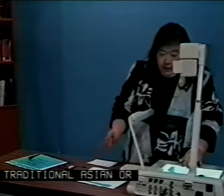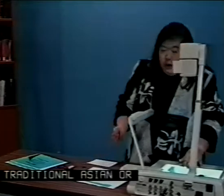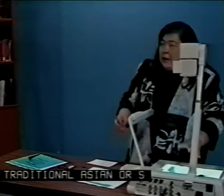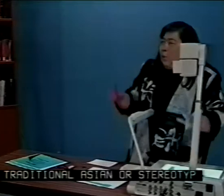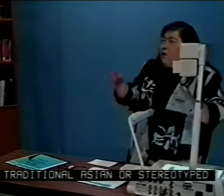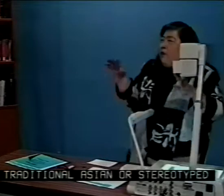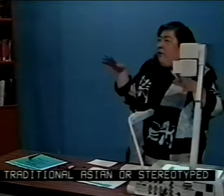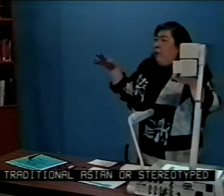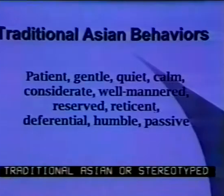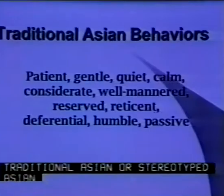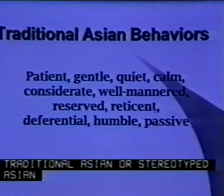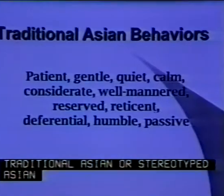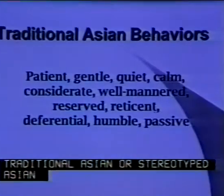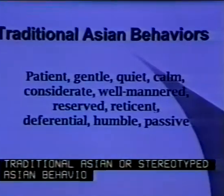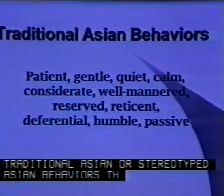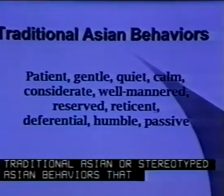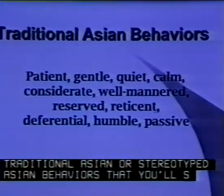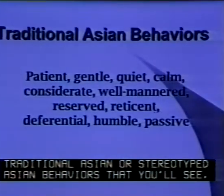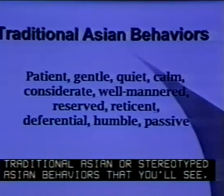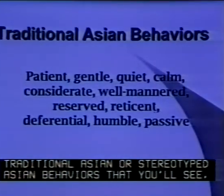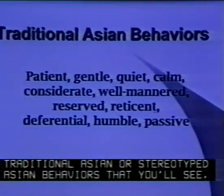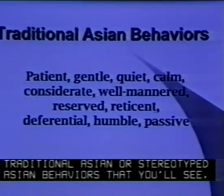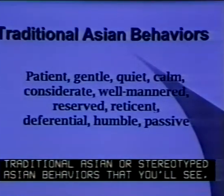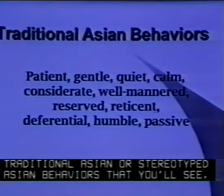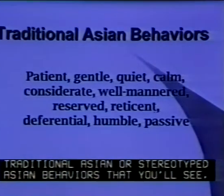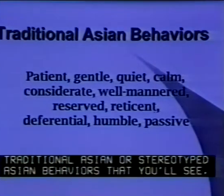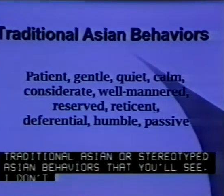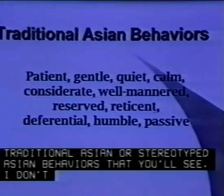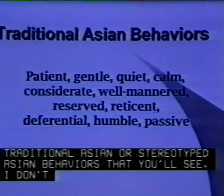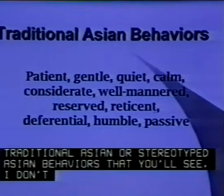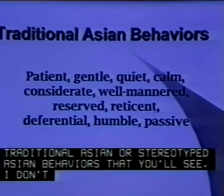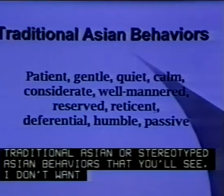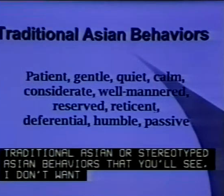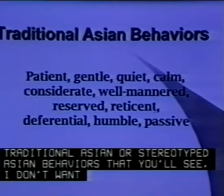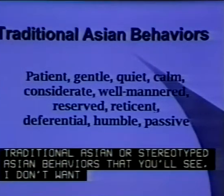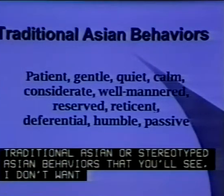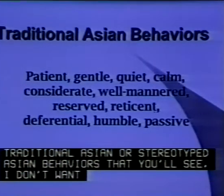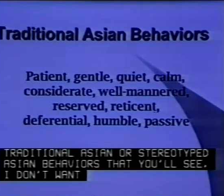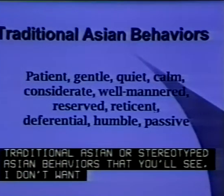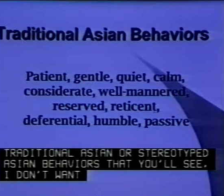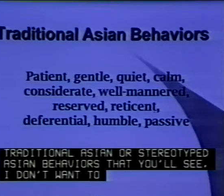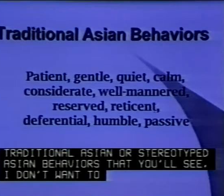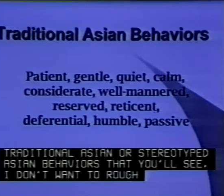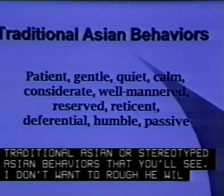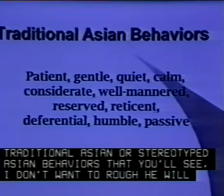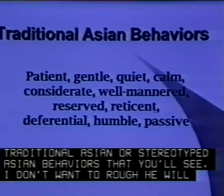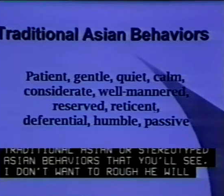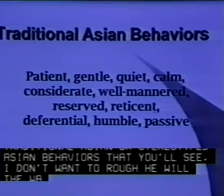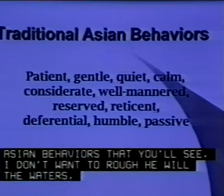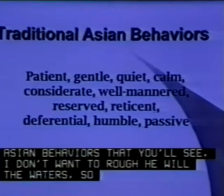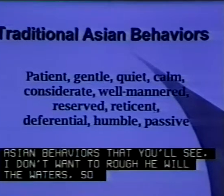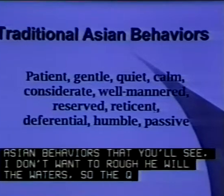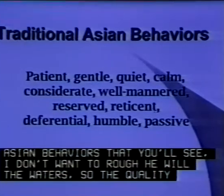I don't want to ruffle the waters. So the qualities of patience and gentleness, being